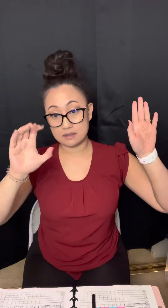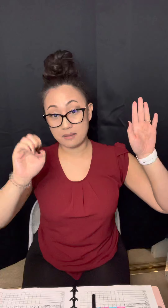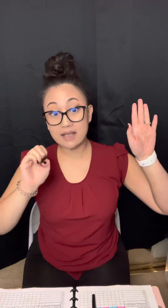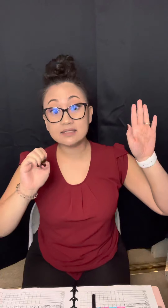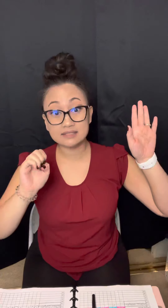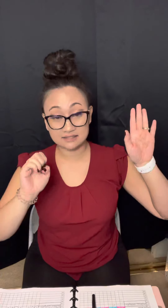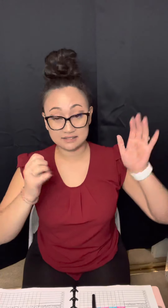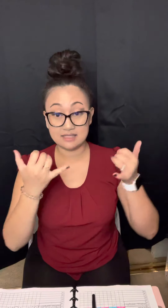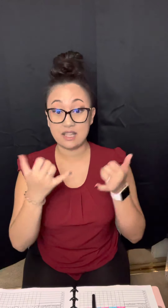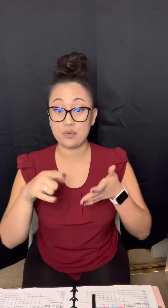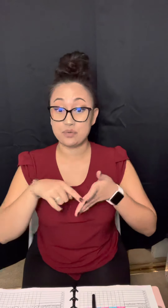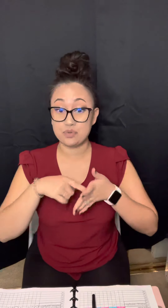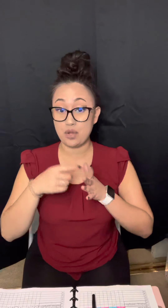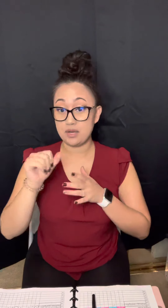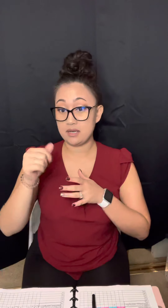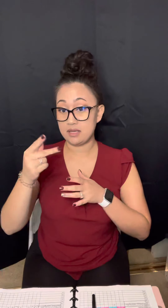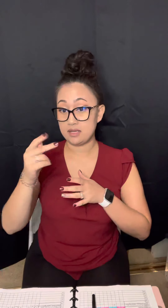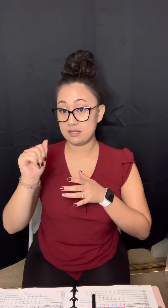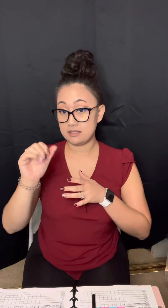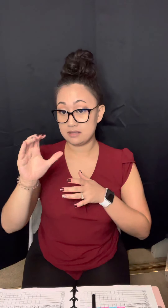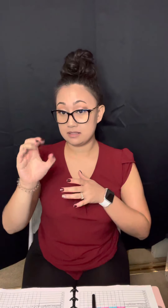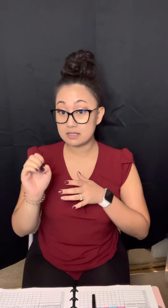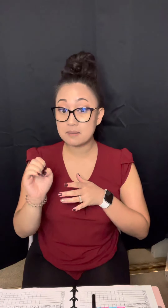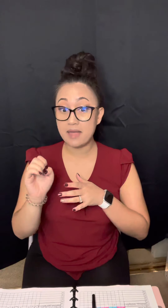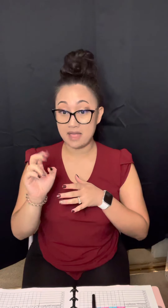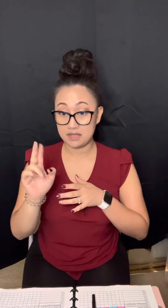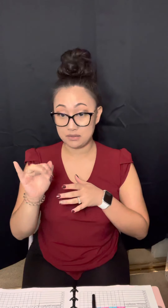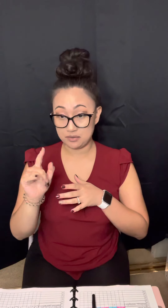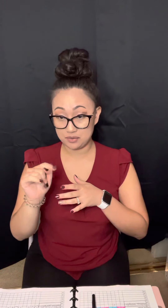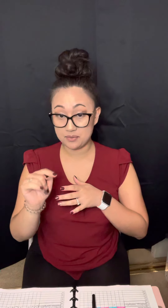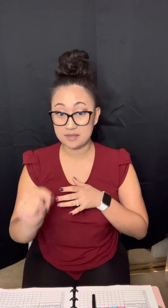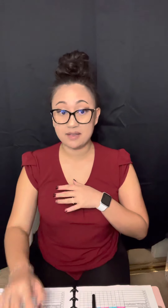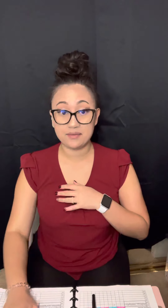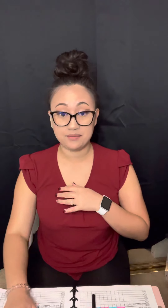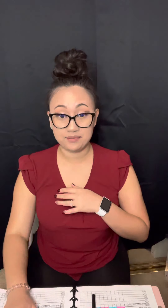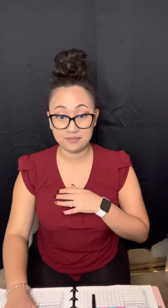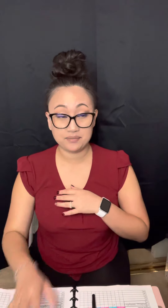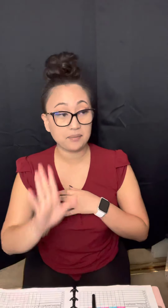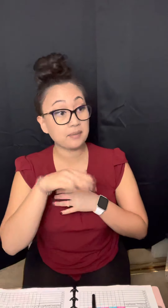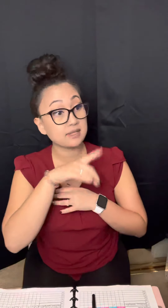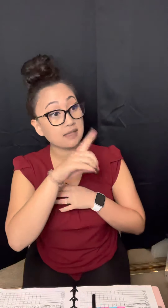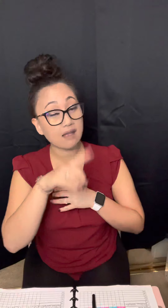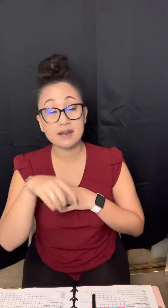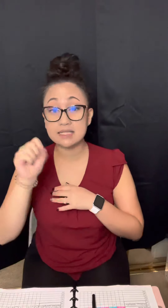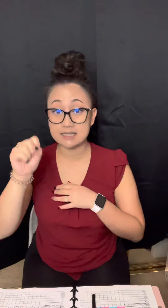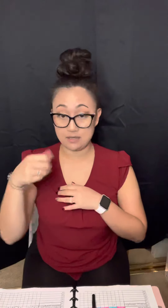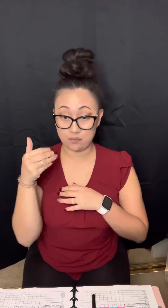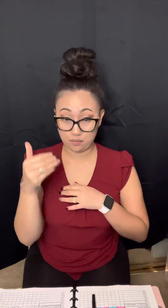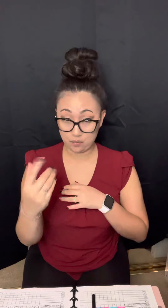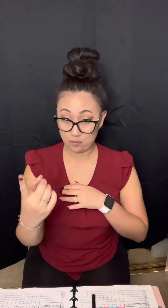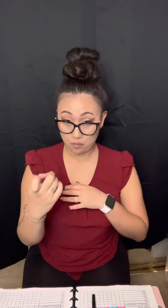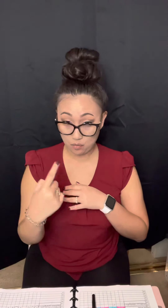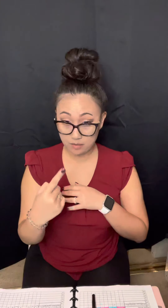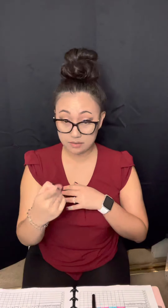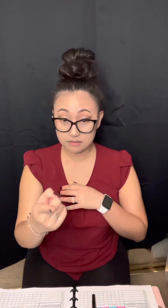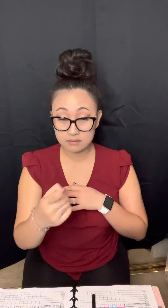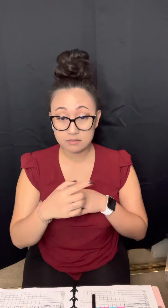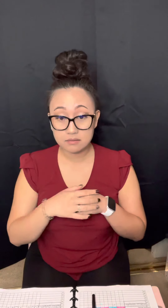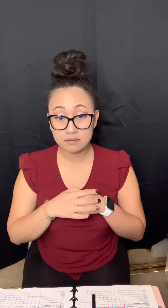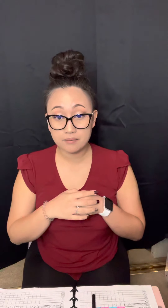our space unit. Mr. Gata. Yes, go ahead. Question. Can I use the pen